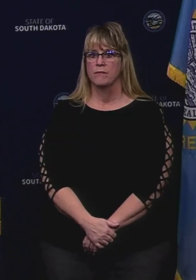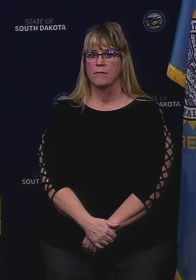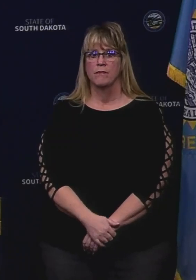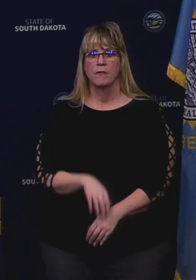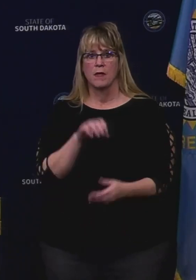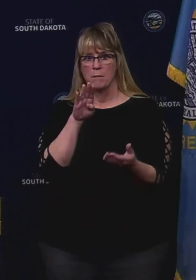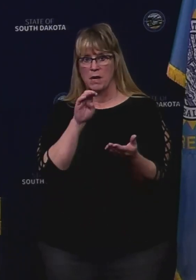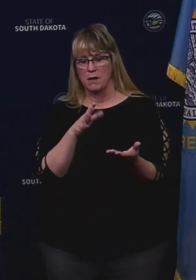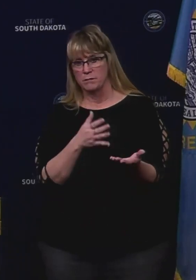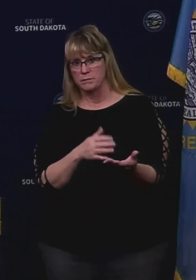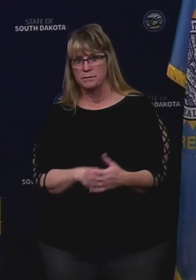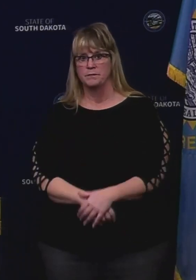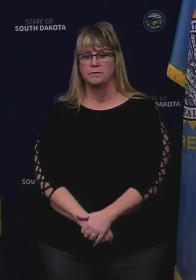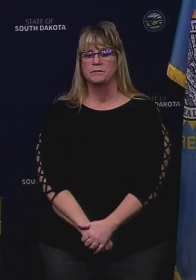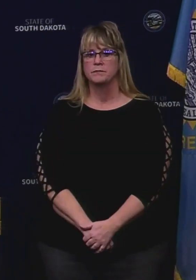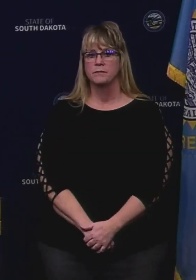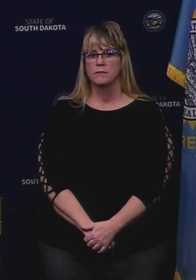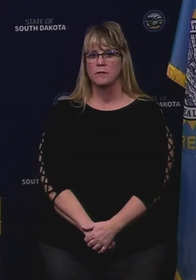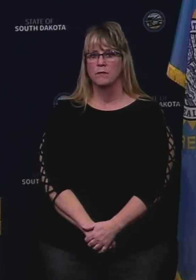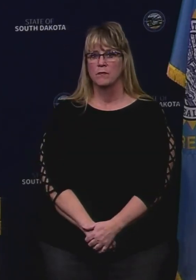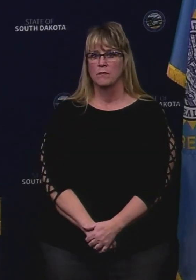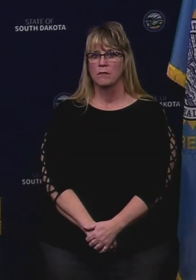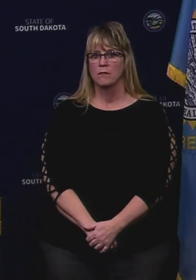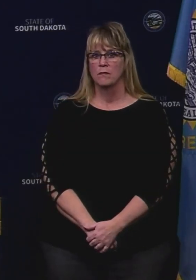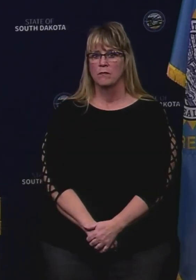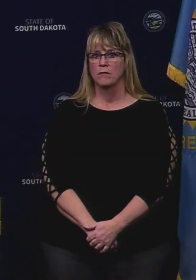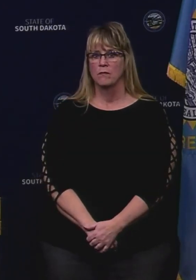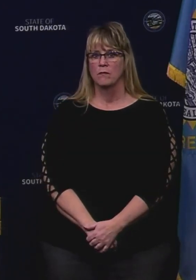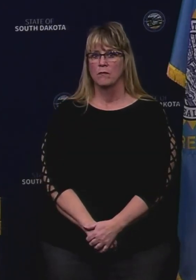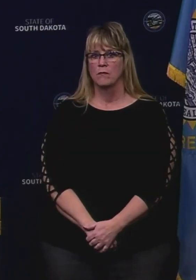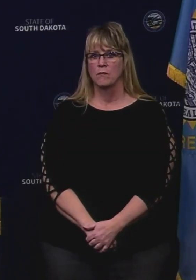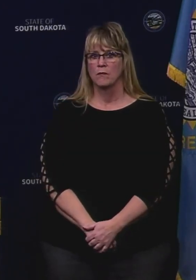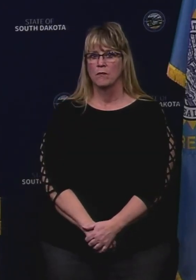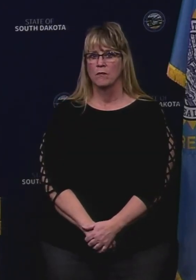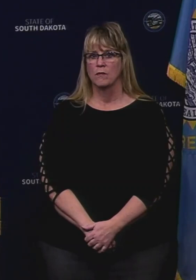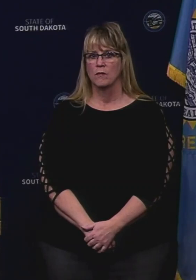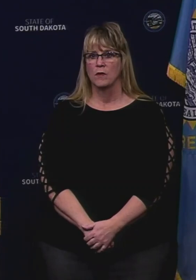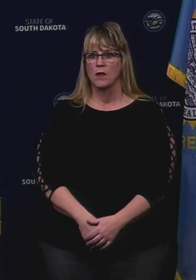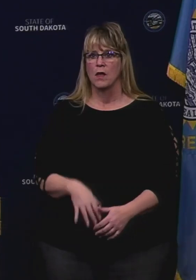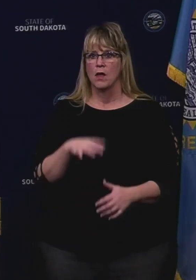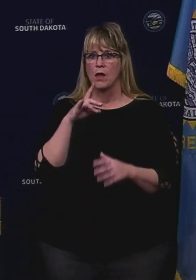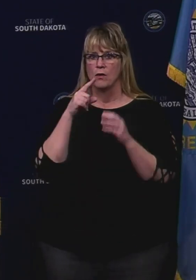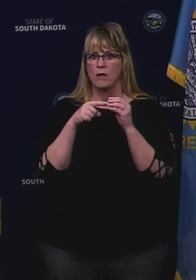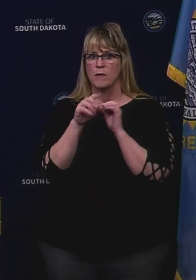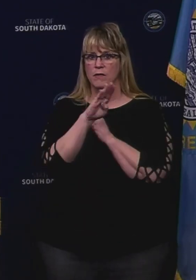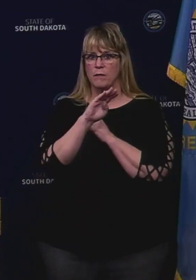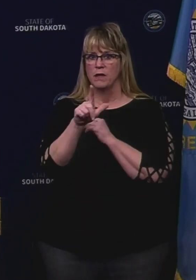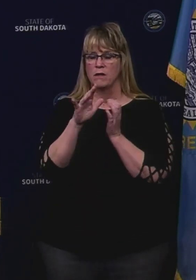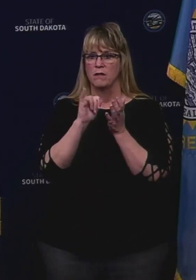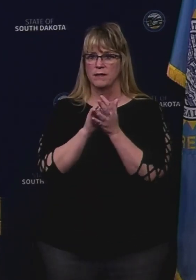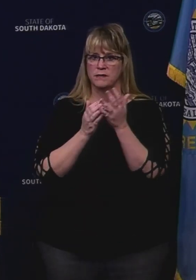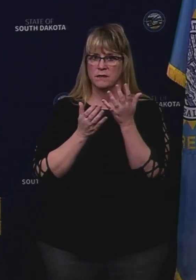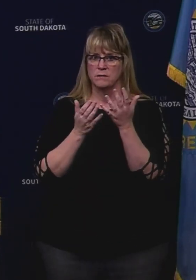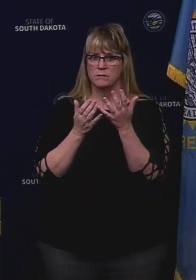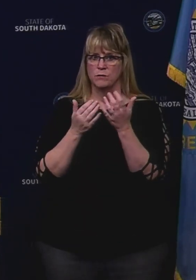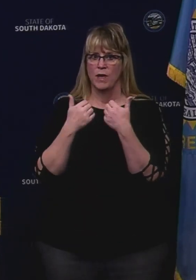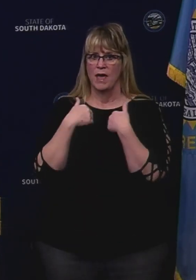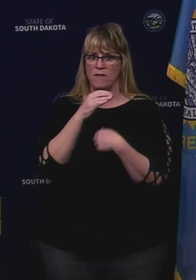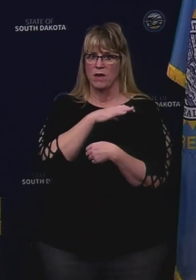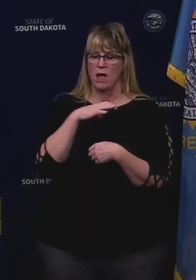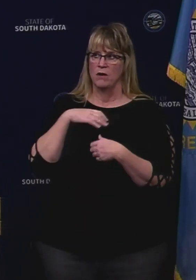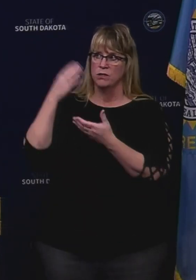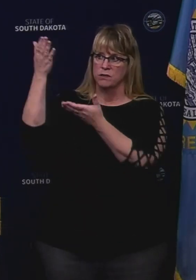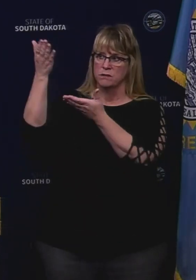Bob? In terms of the bill that's coming through Congress right now, Okay. From